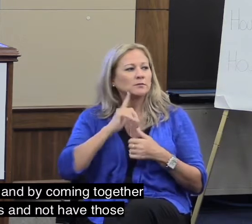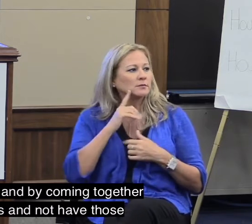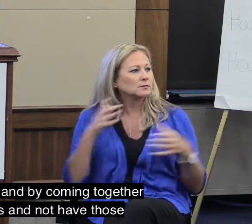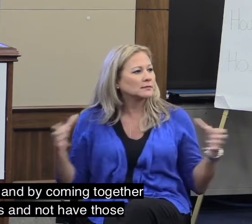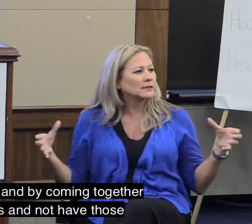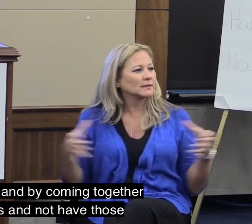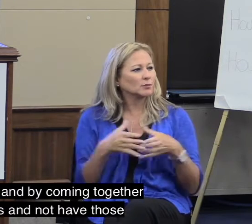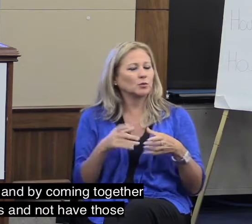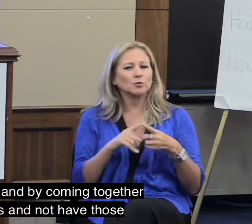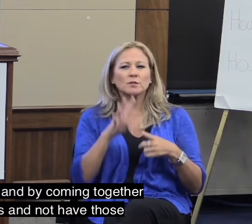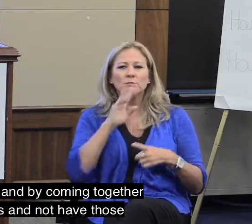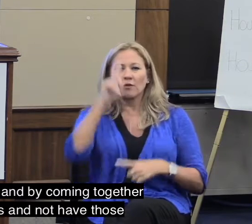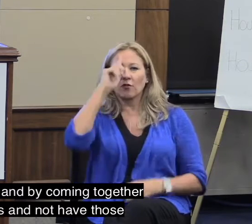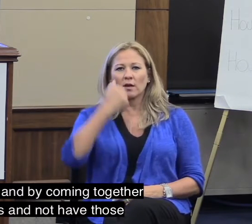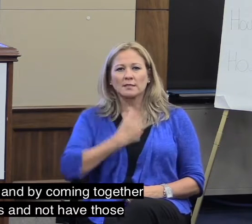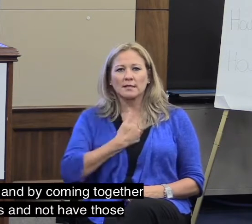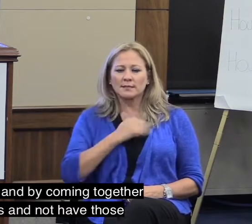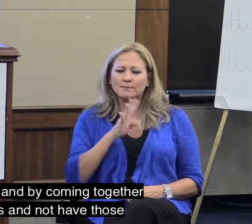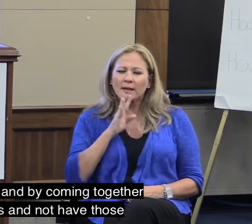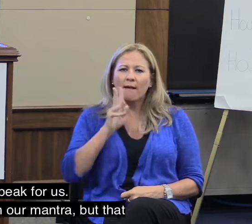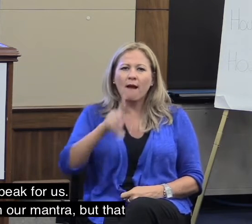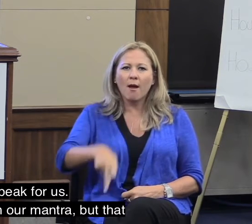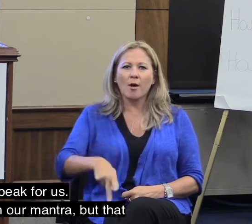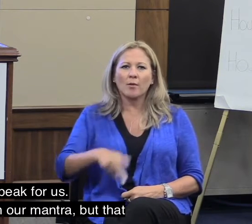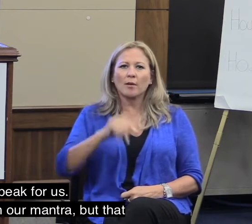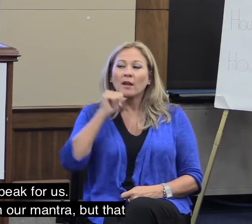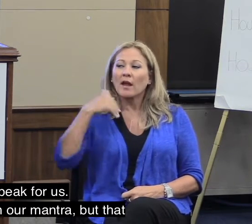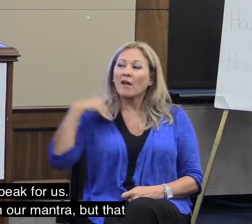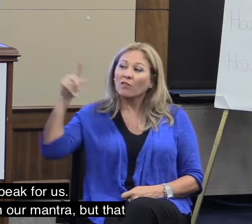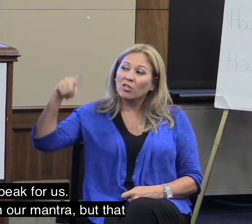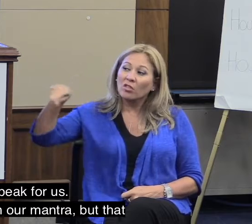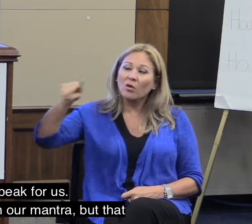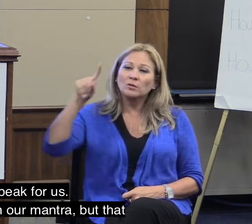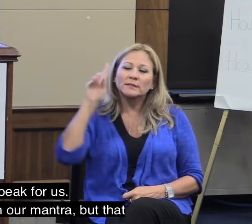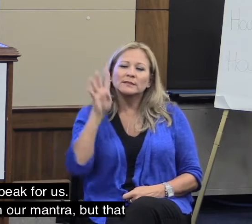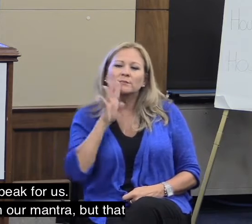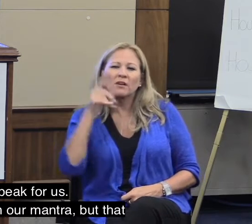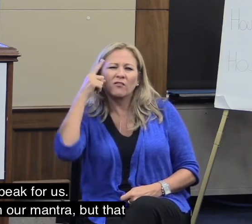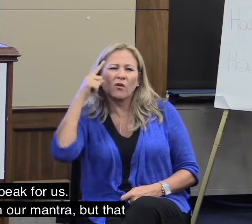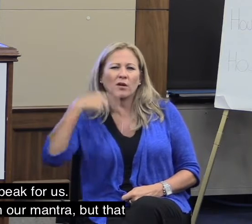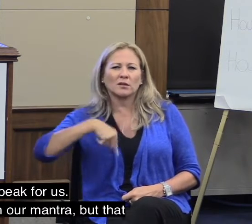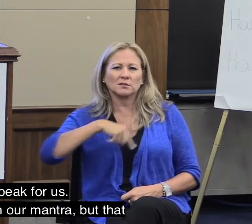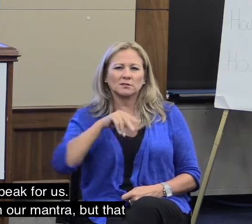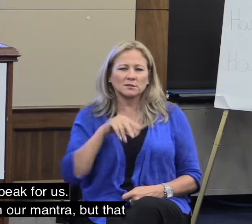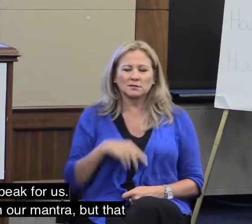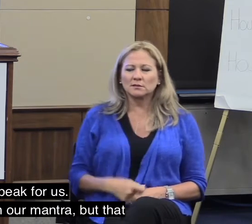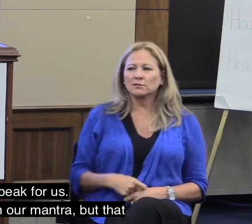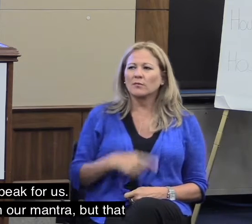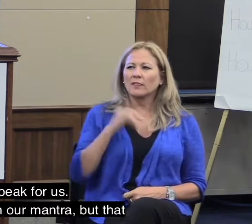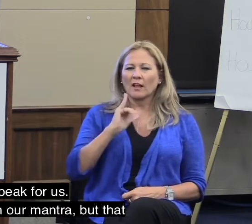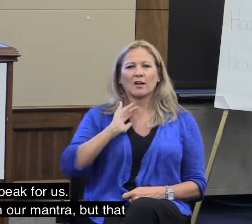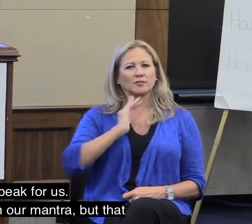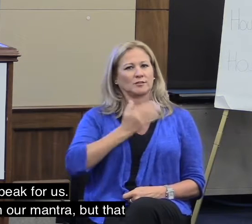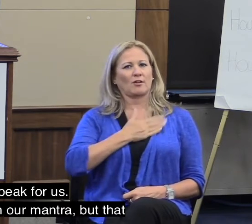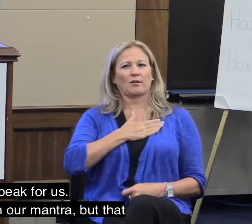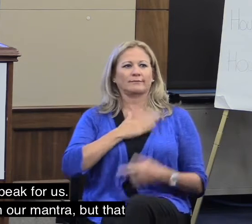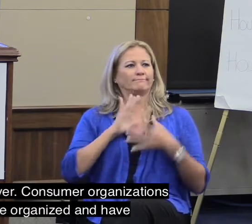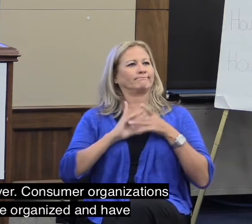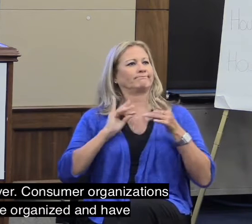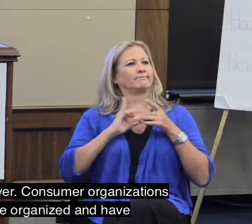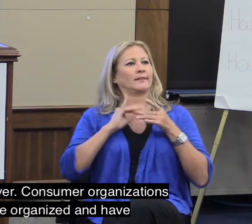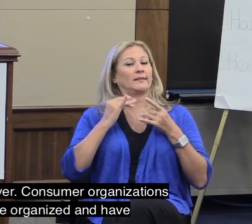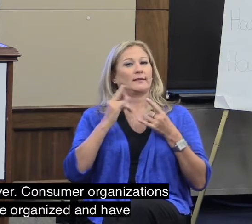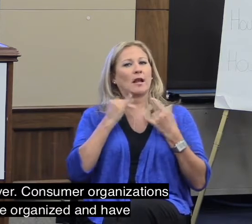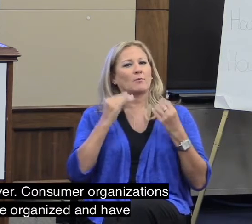for ourselves and not have those around us speak for us. That has always been our mantra, but that